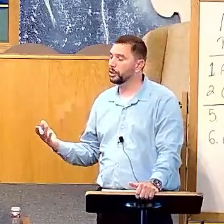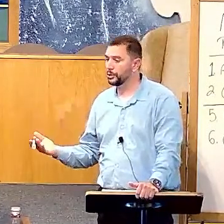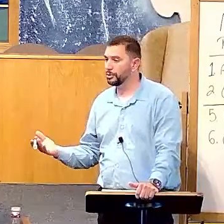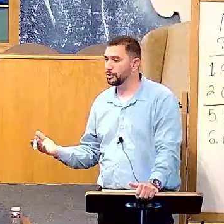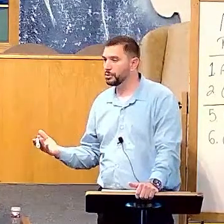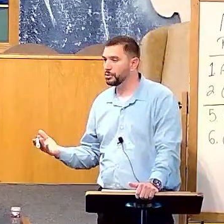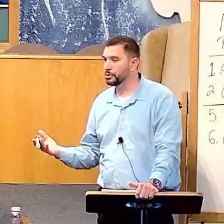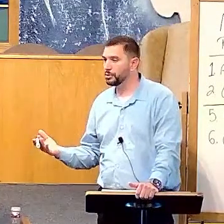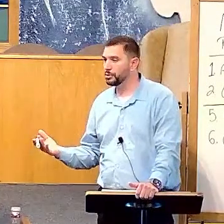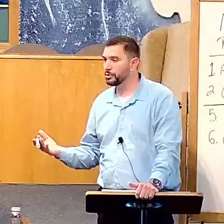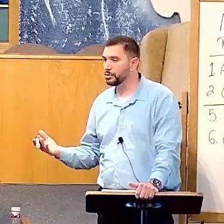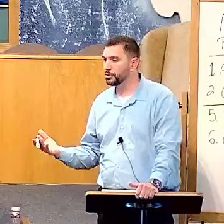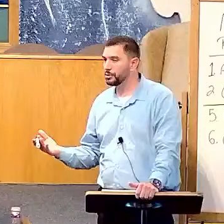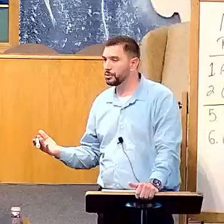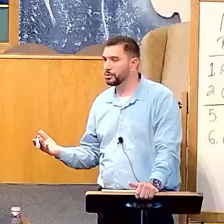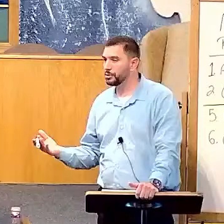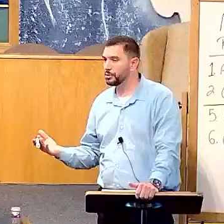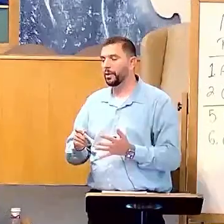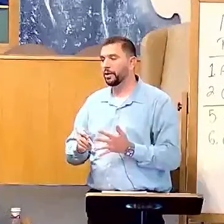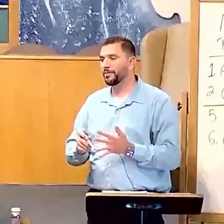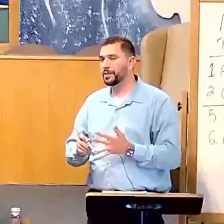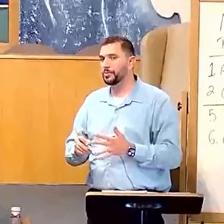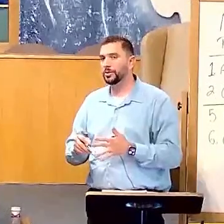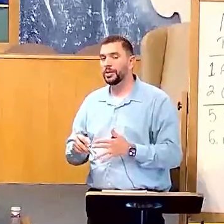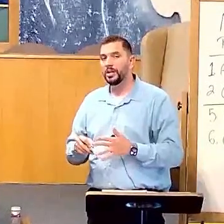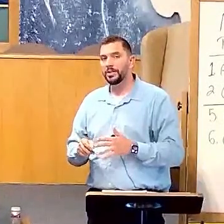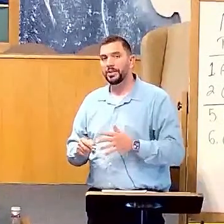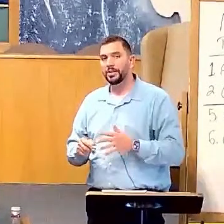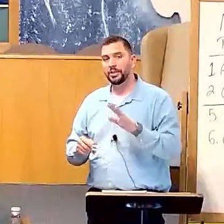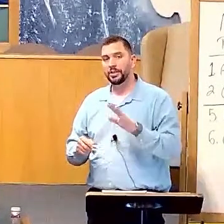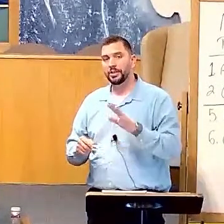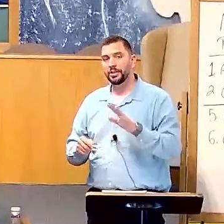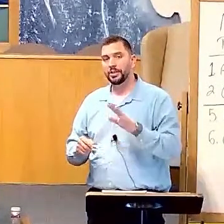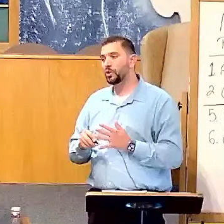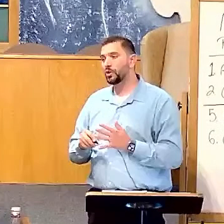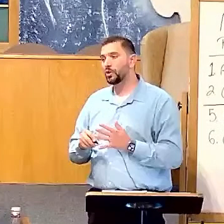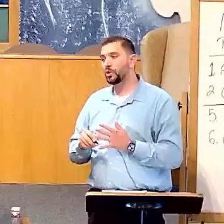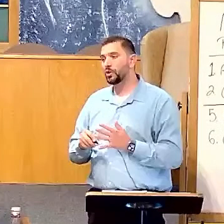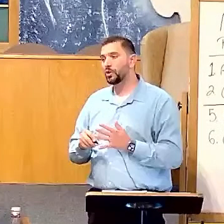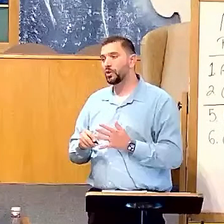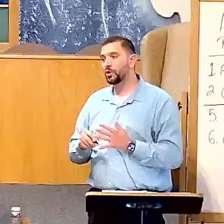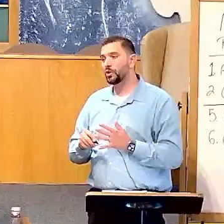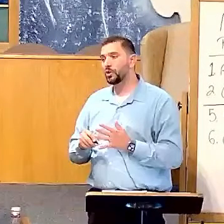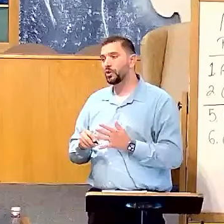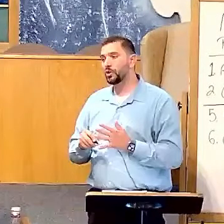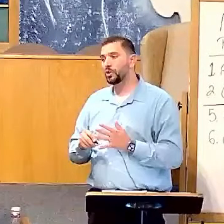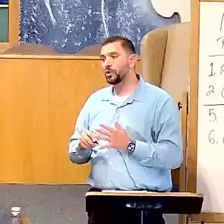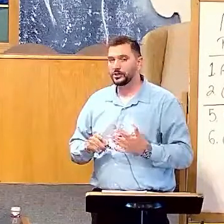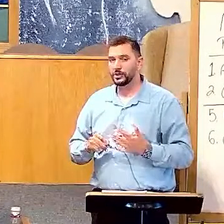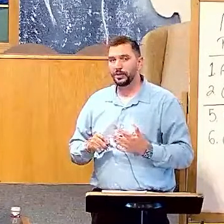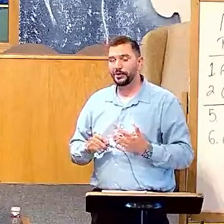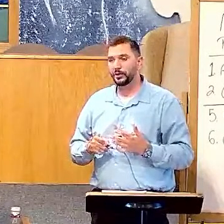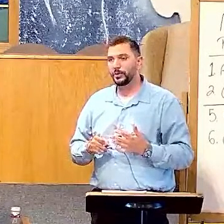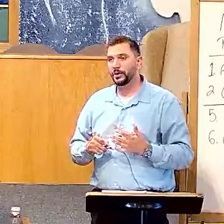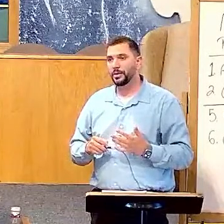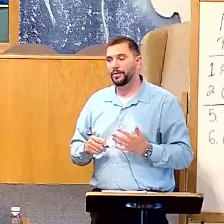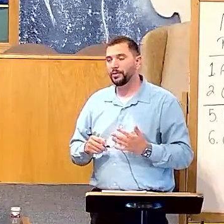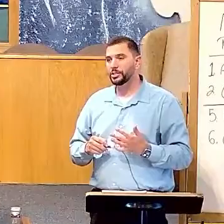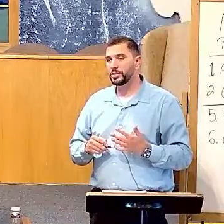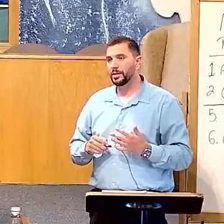YouTube. We are on YouTube and we are on Facebook. This live stream is only on YouTube. And so if you just Google